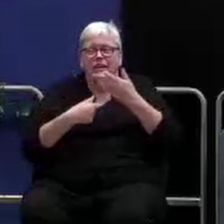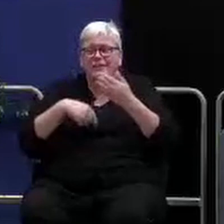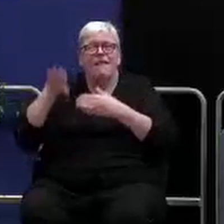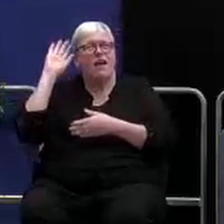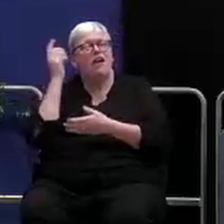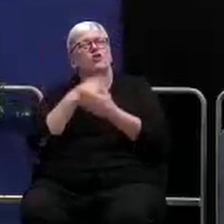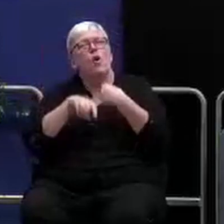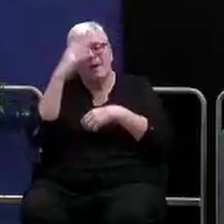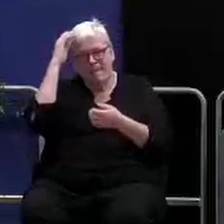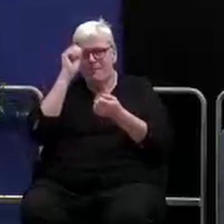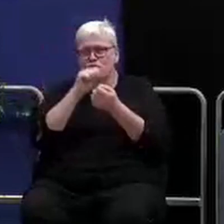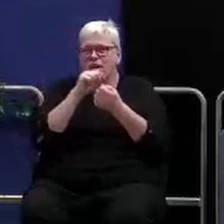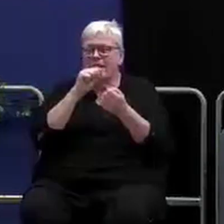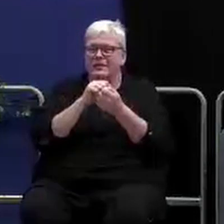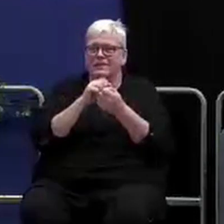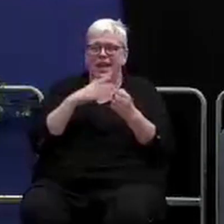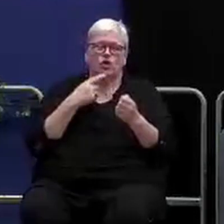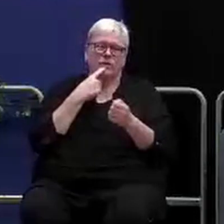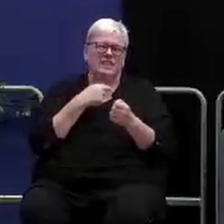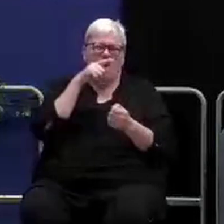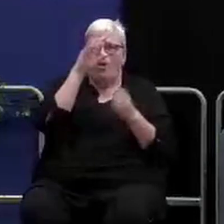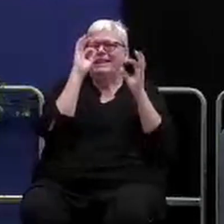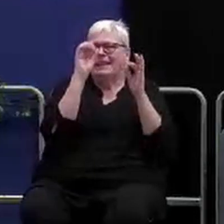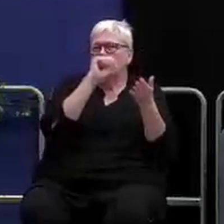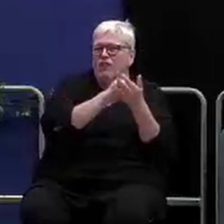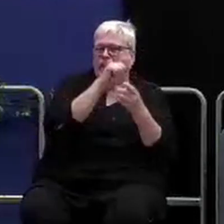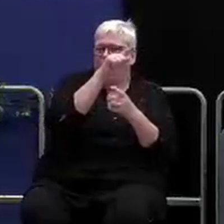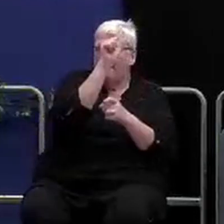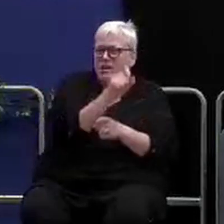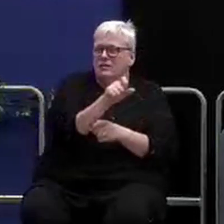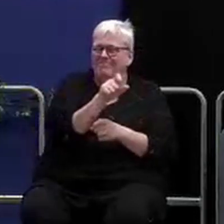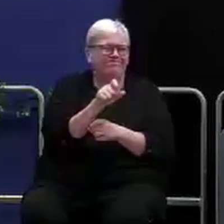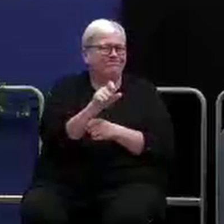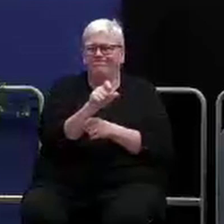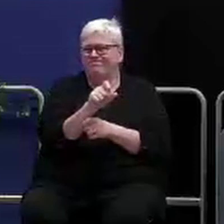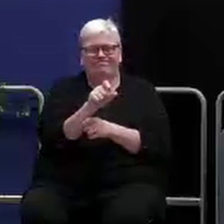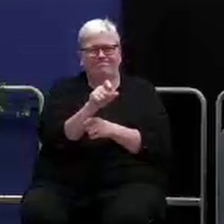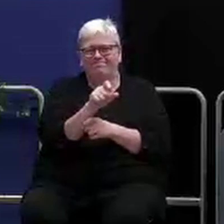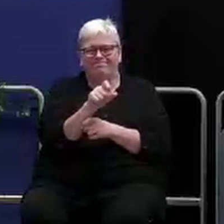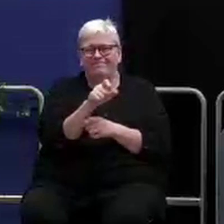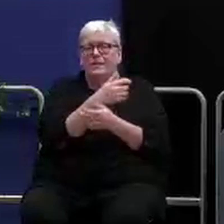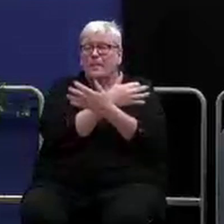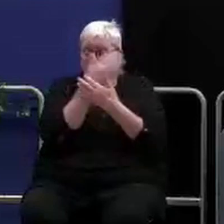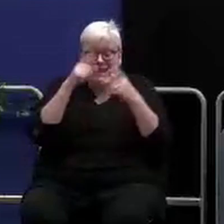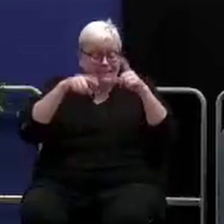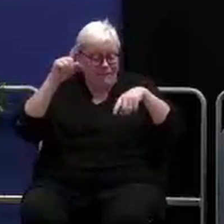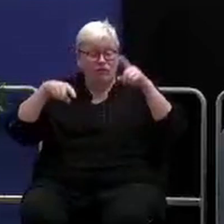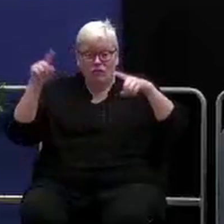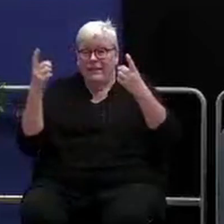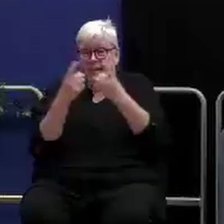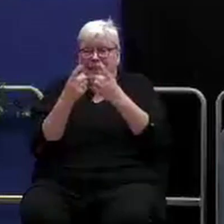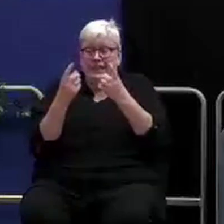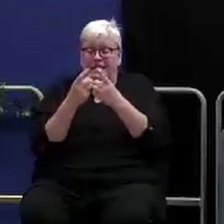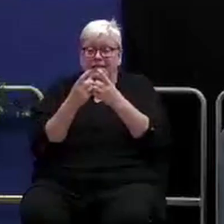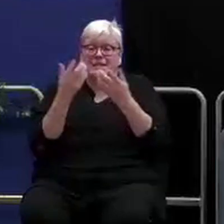own memories, and I don't want to say that's exactly who that person was. They were lots of different things.